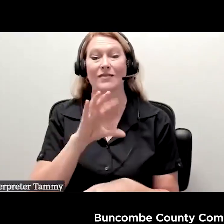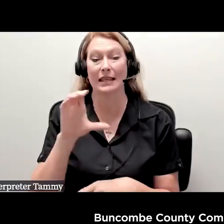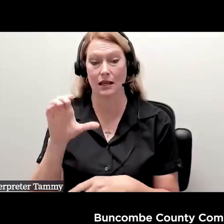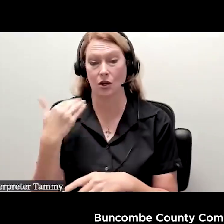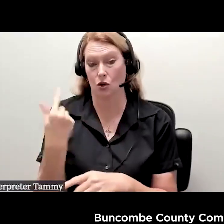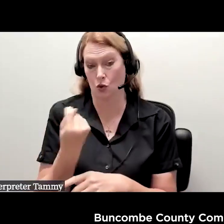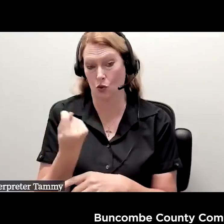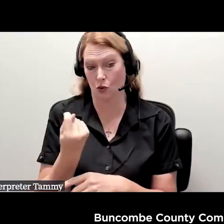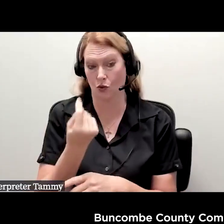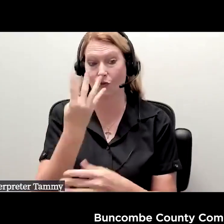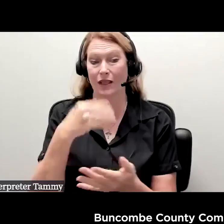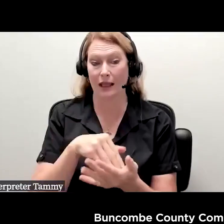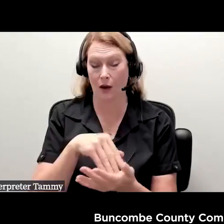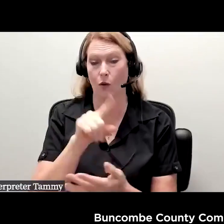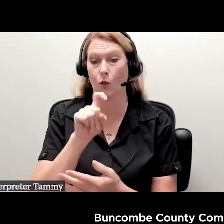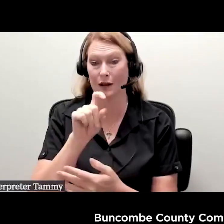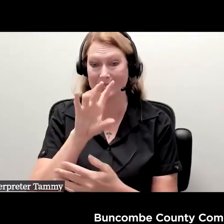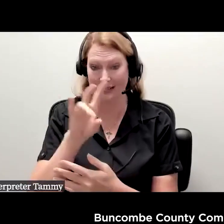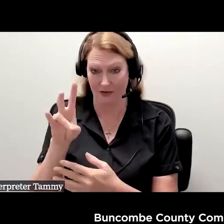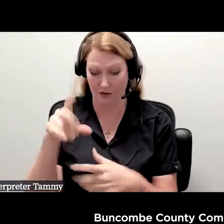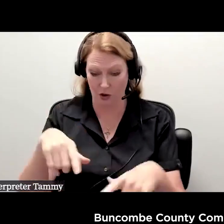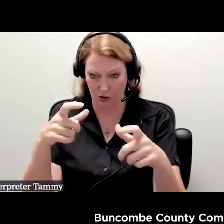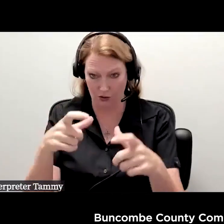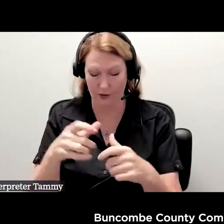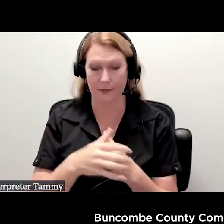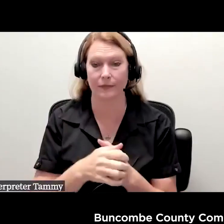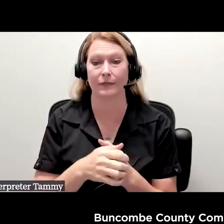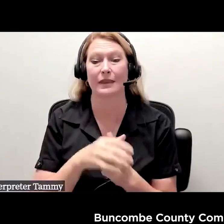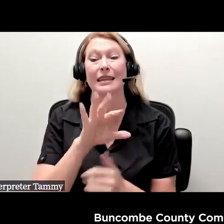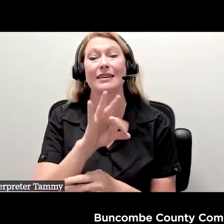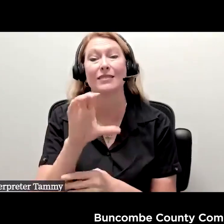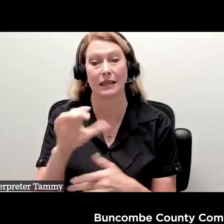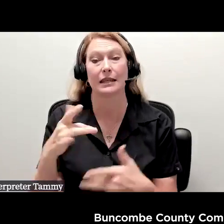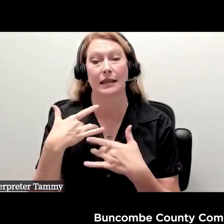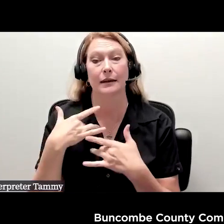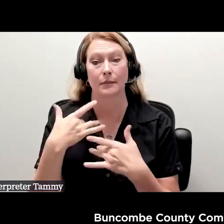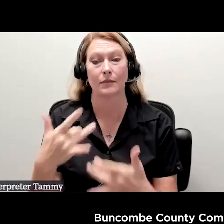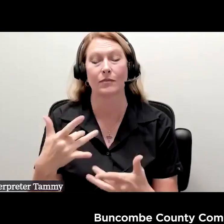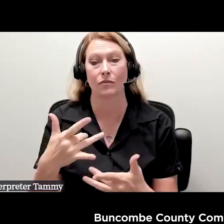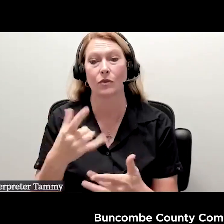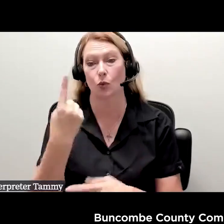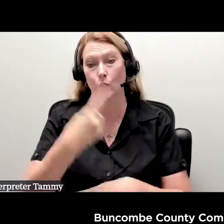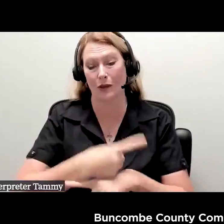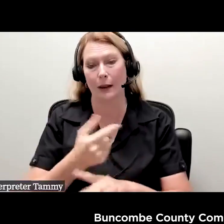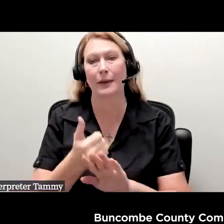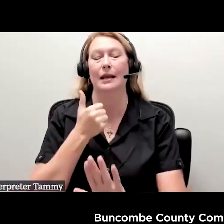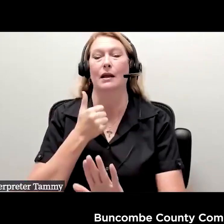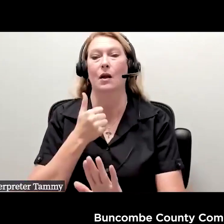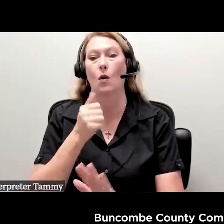4,177 carts to those Monday routes. By design, FCC typically runs one day behind